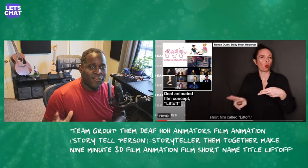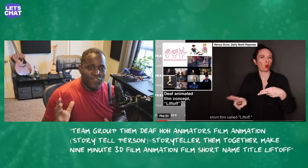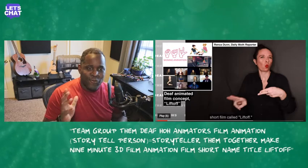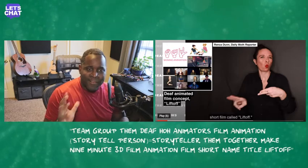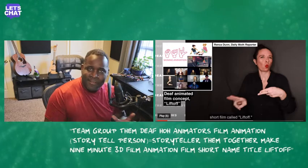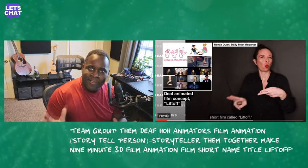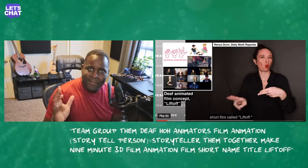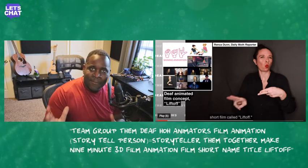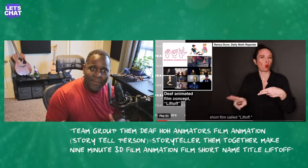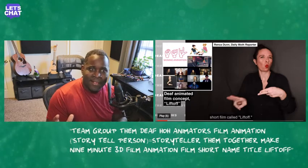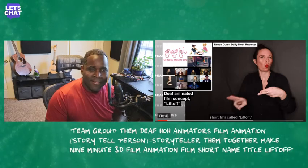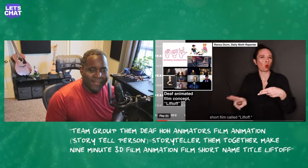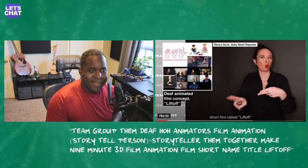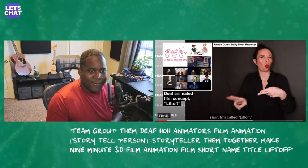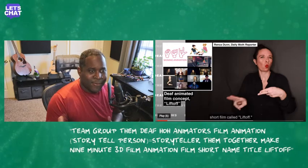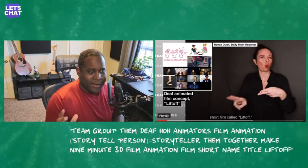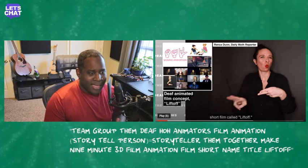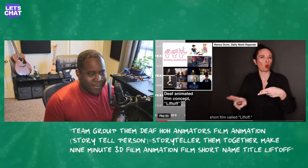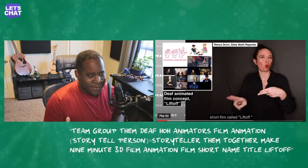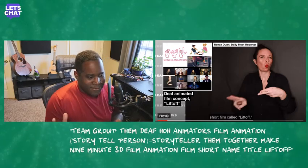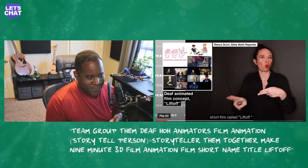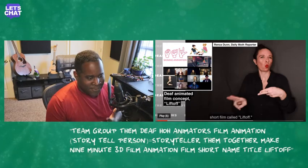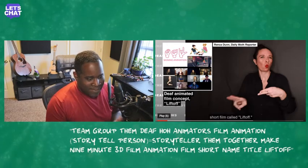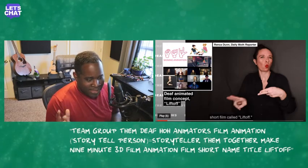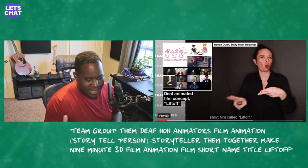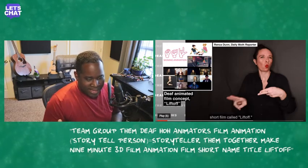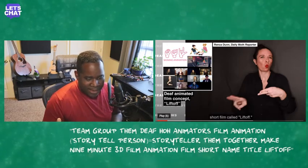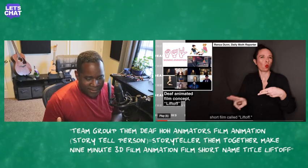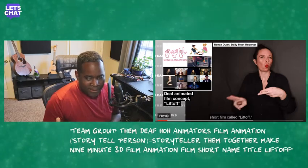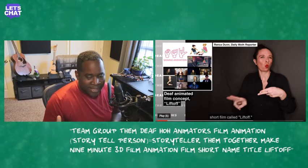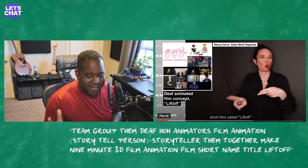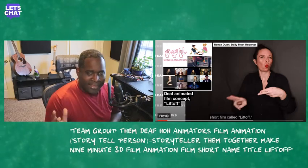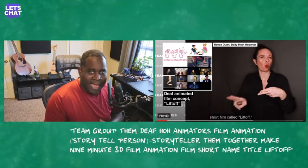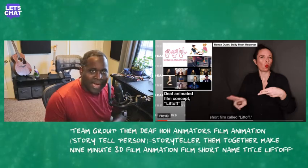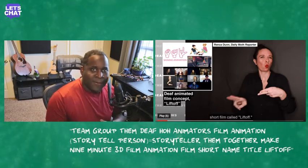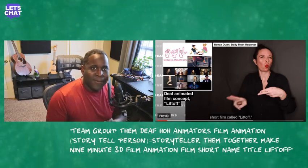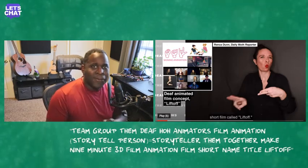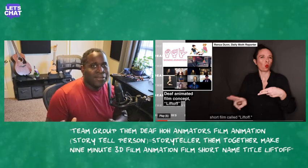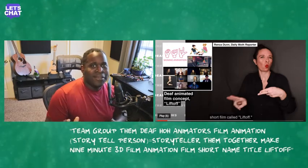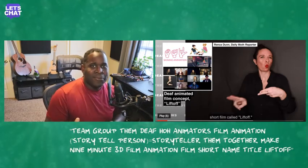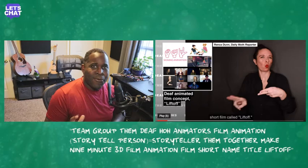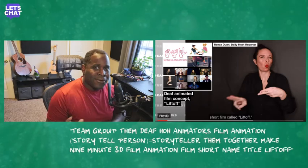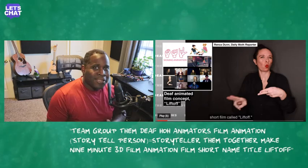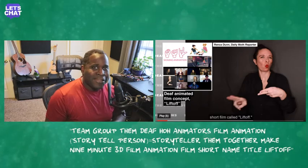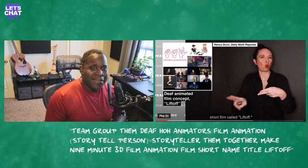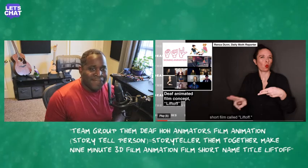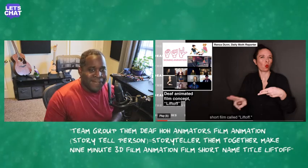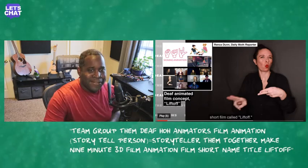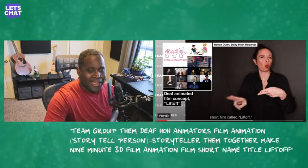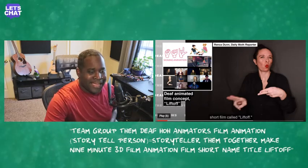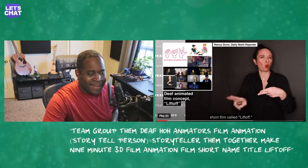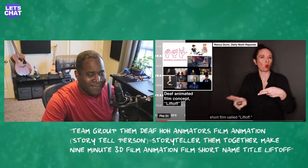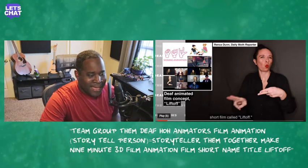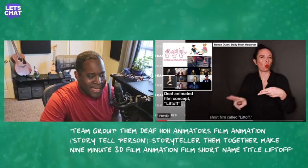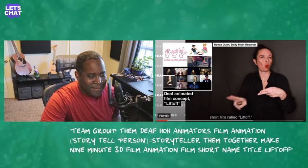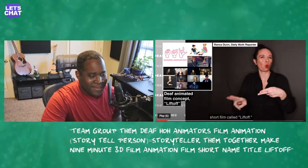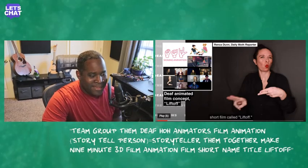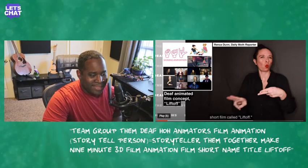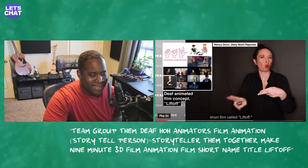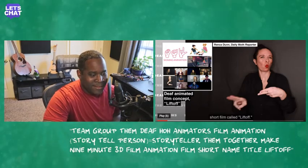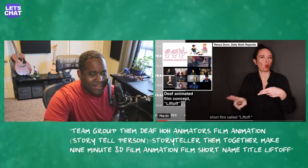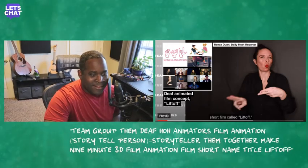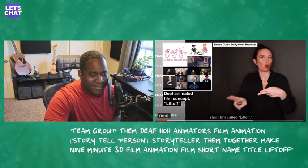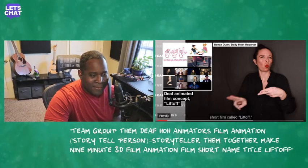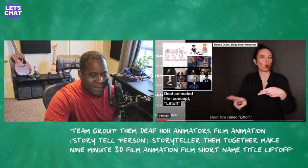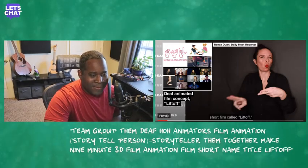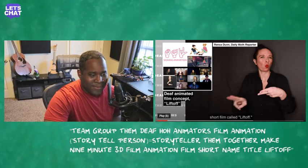like stresses at some points, sort of like a person from maybe like, I don't know, like Seattle, Portland. I feel like I get a vibe.